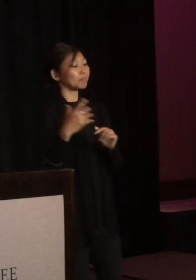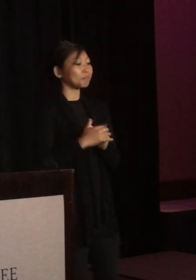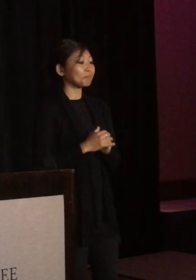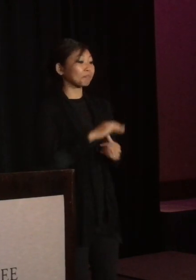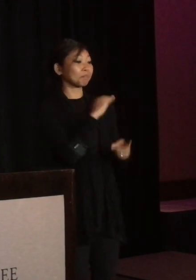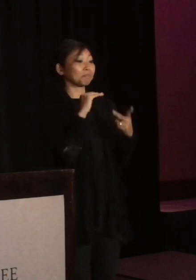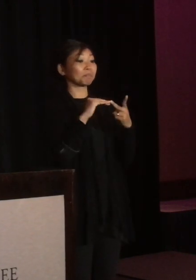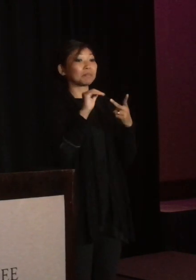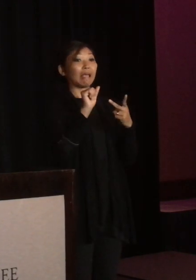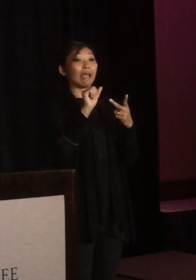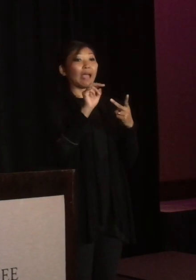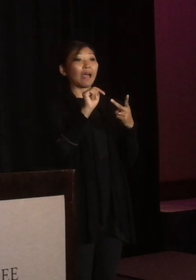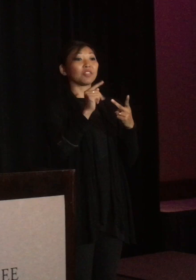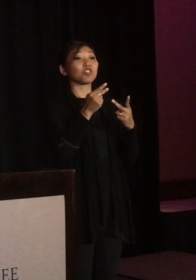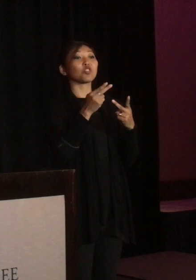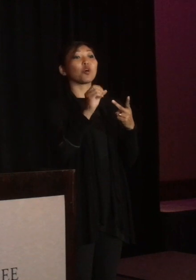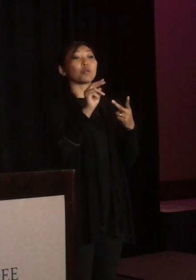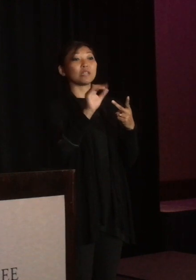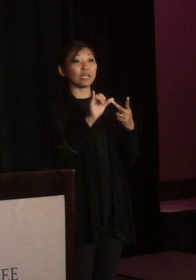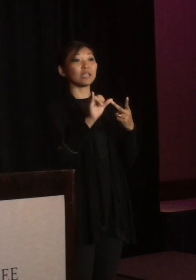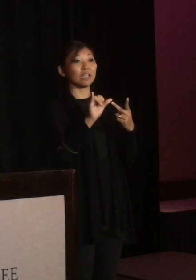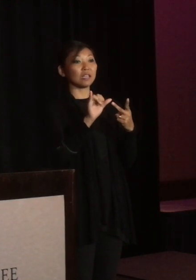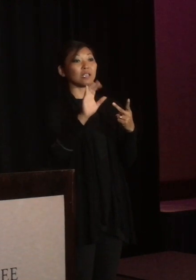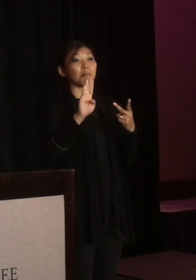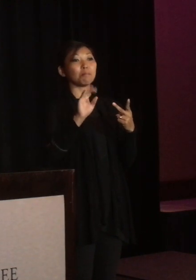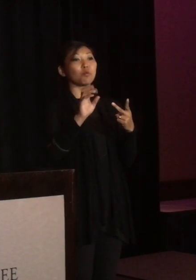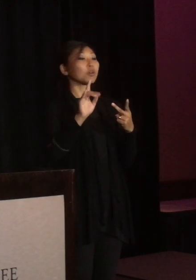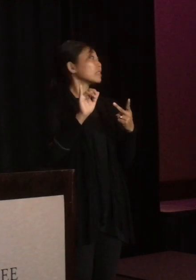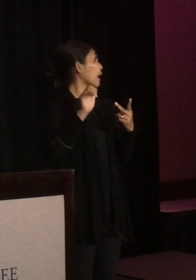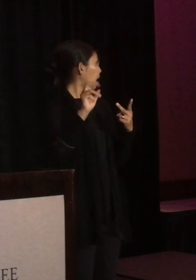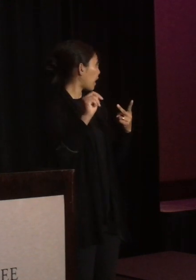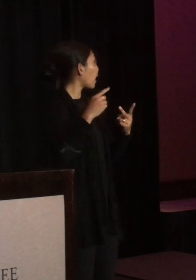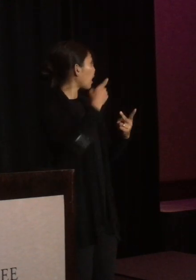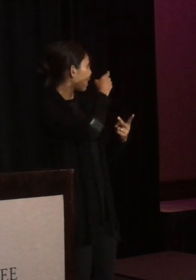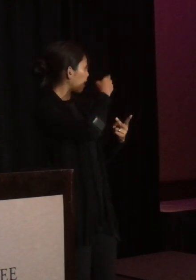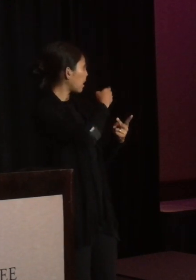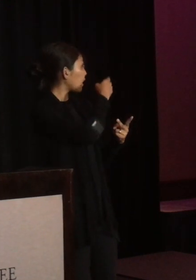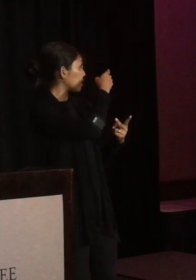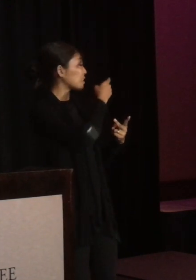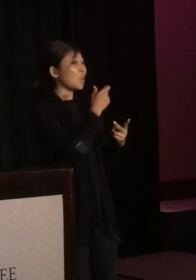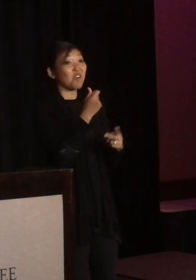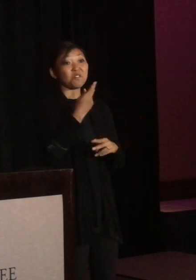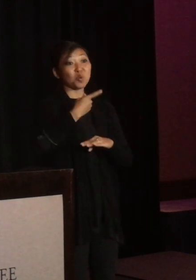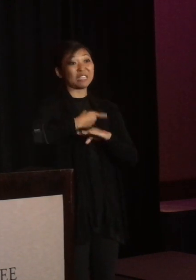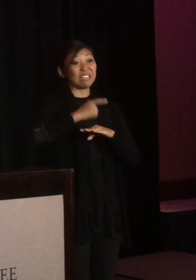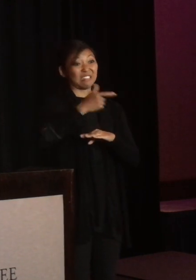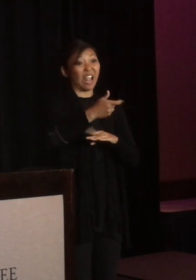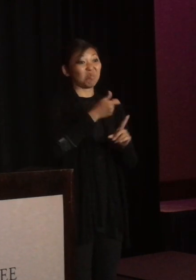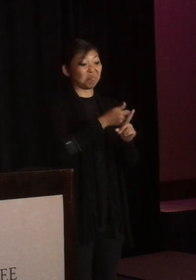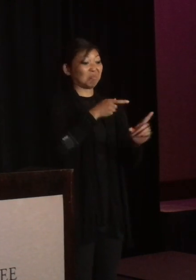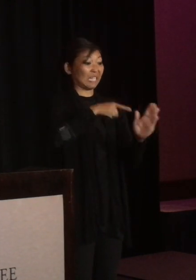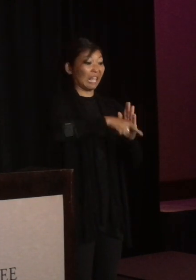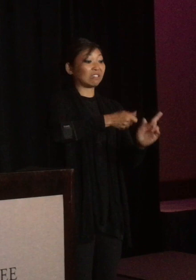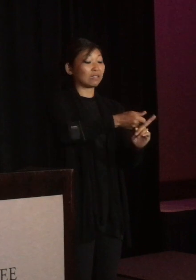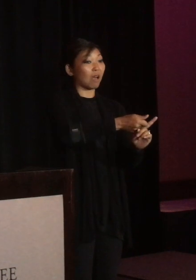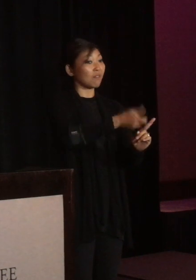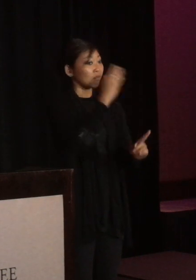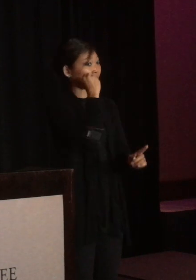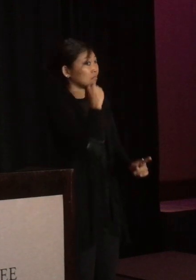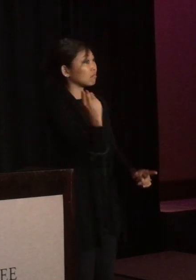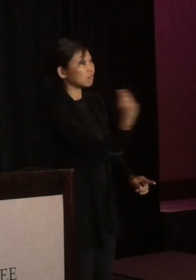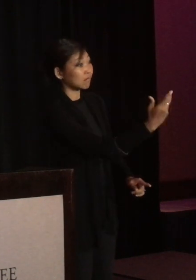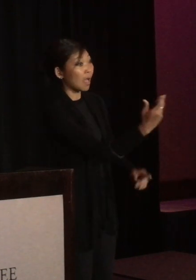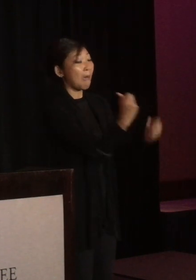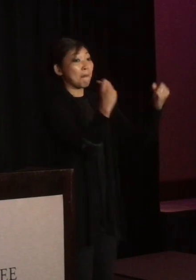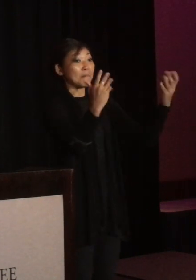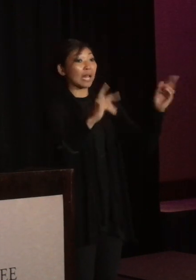Anthony Bourdain, who a few days later also was in the media, who committed suicide. And I will say this because I have a lot of